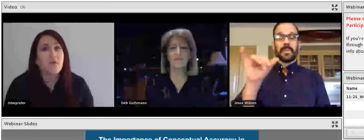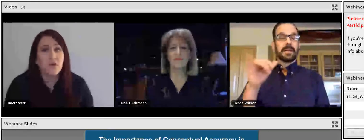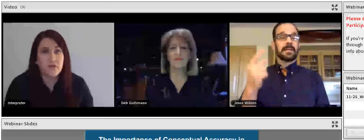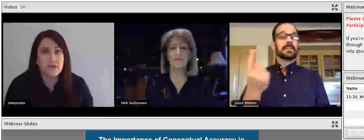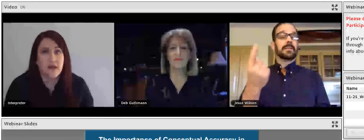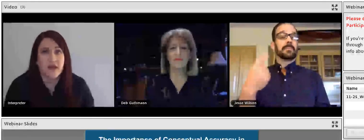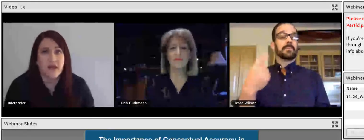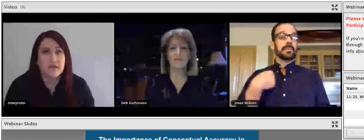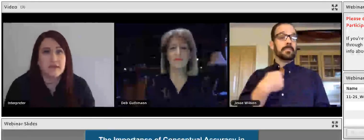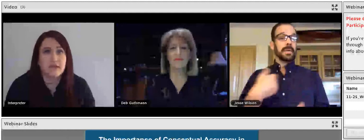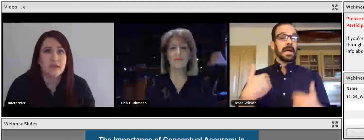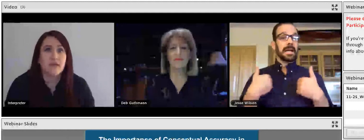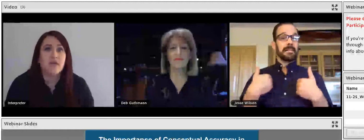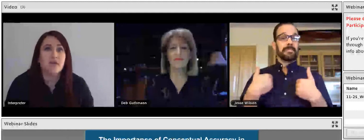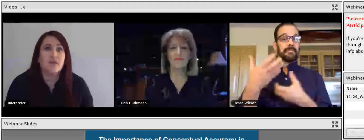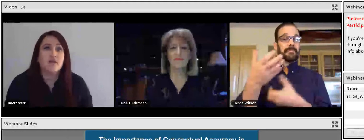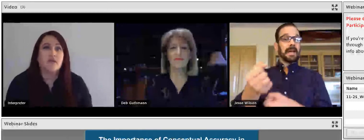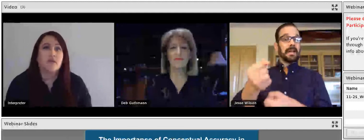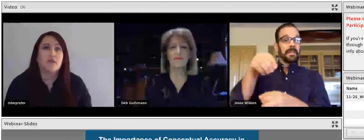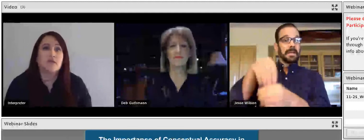examples for those clients.